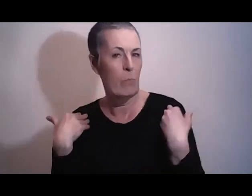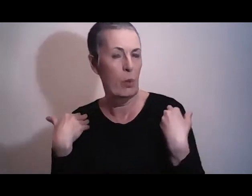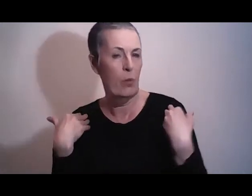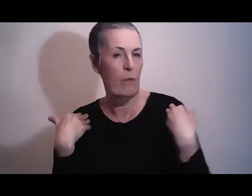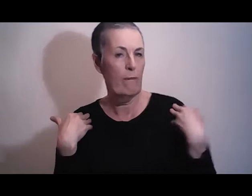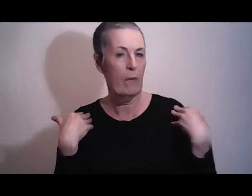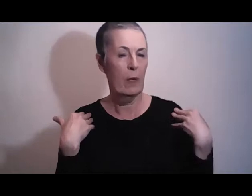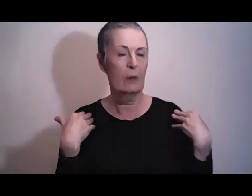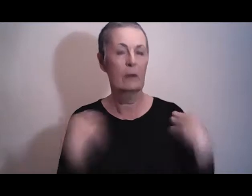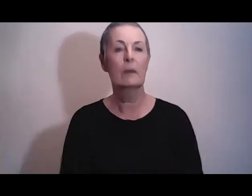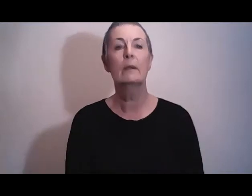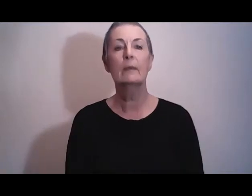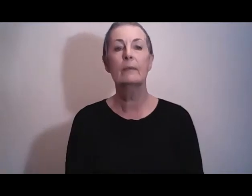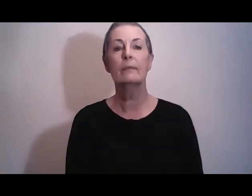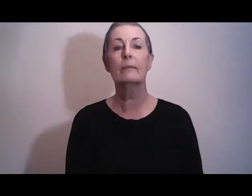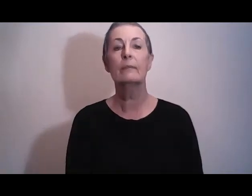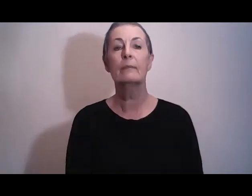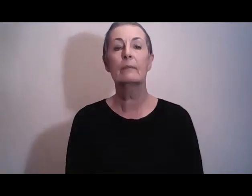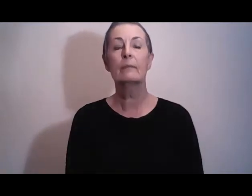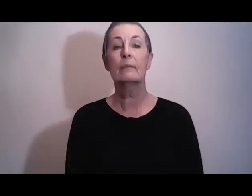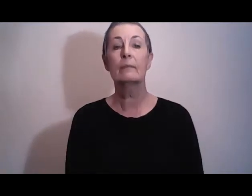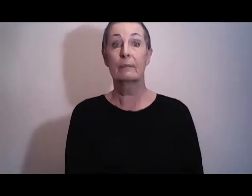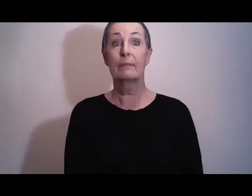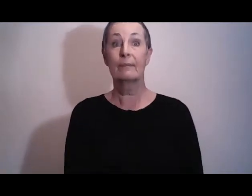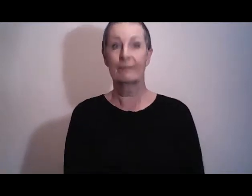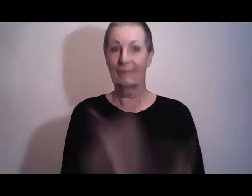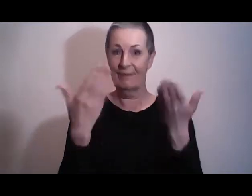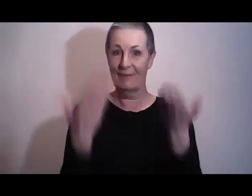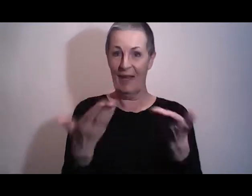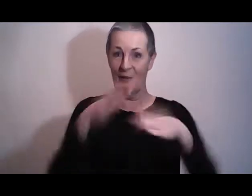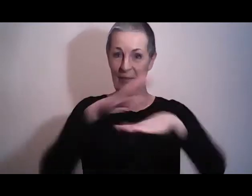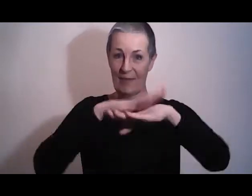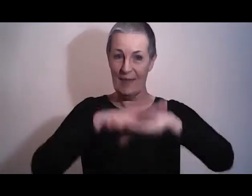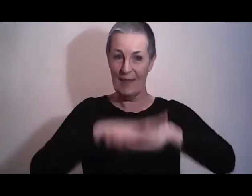Okay, so now I'm going to do it sitting down.